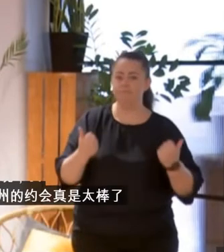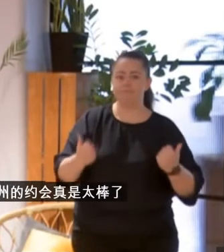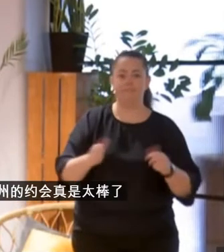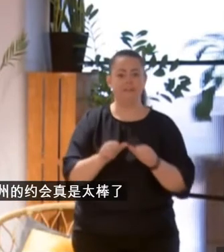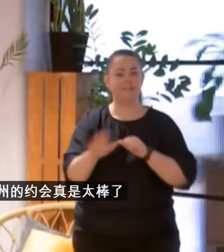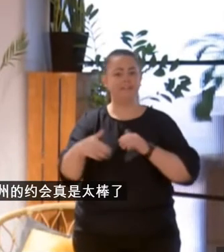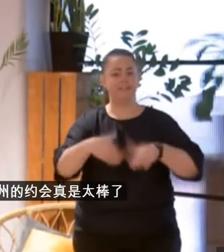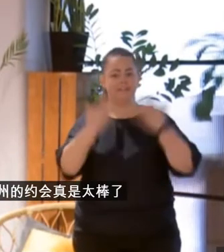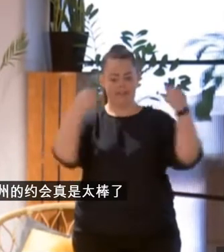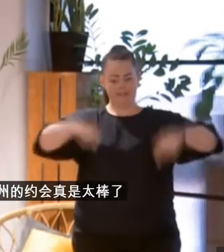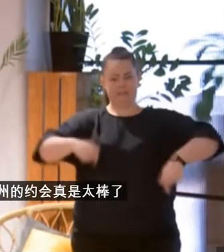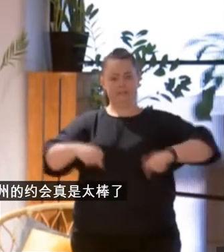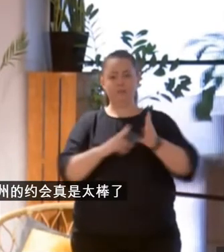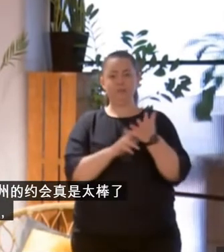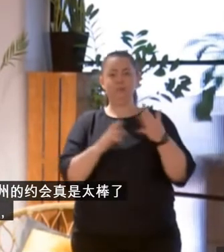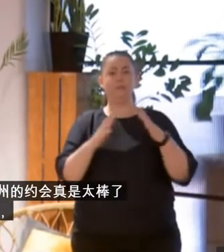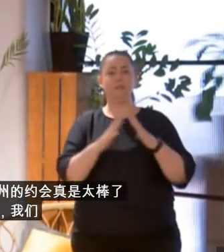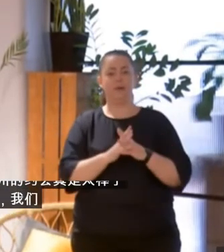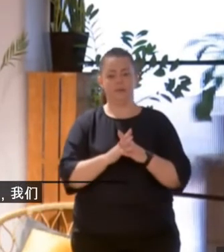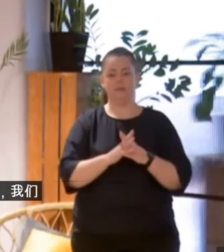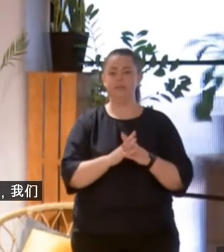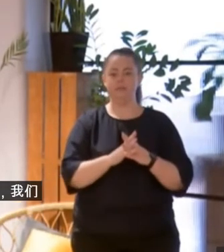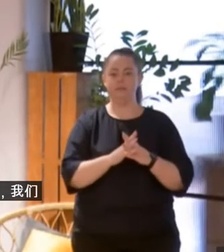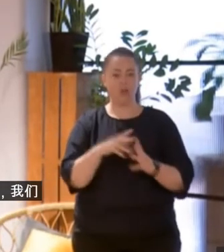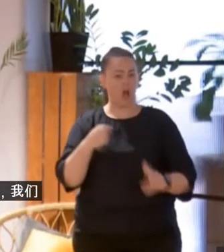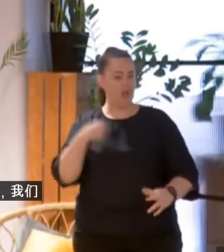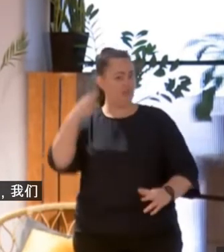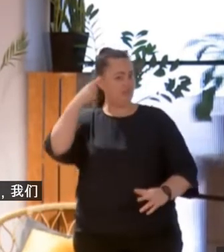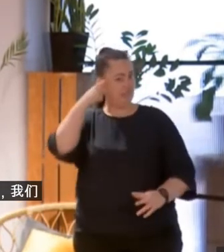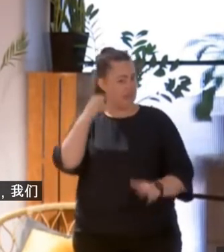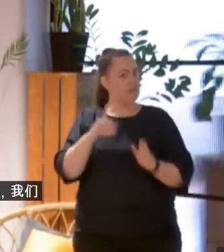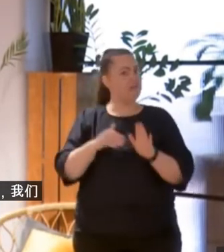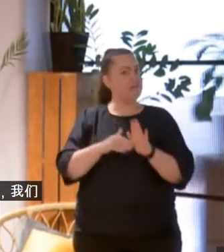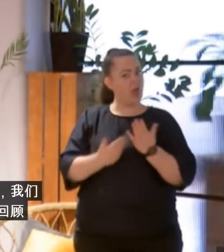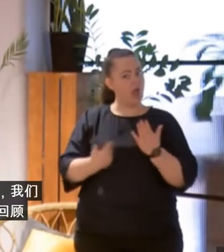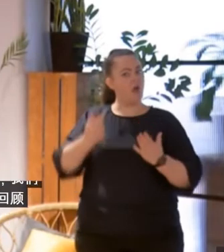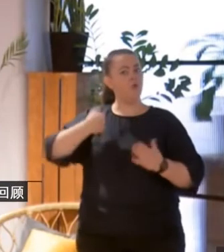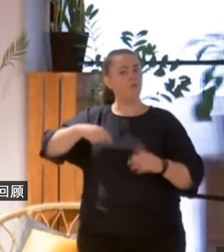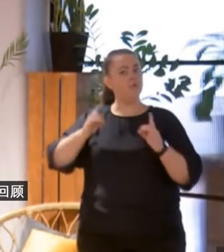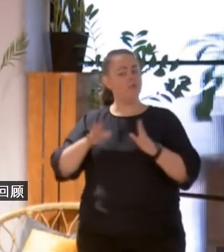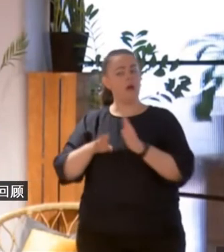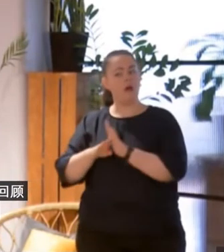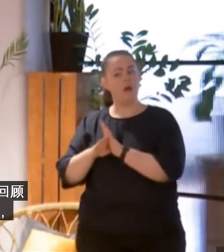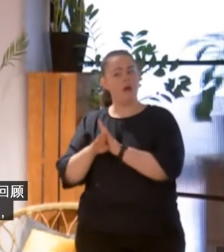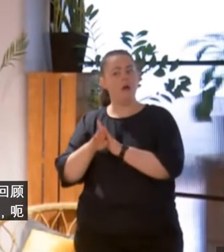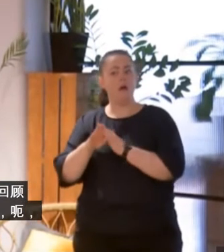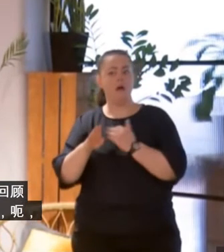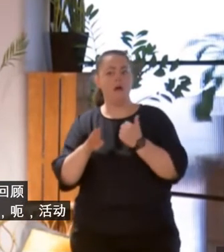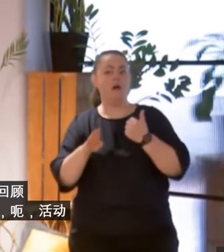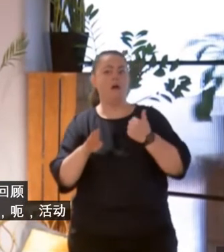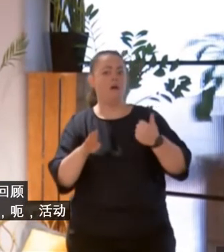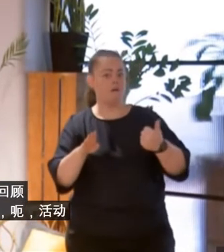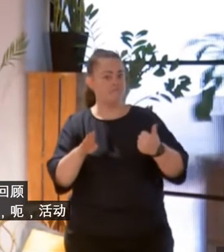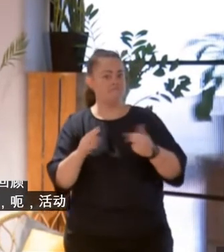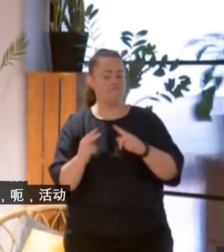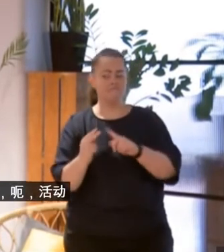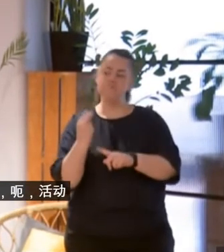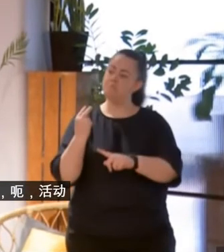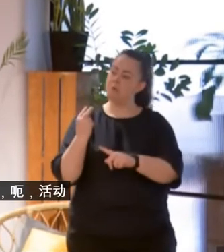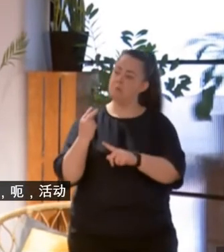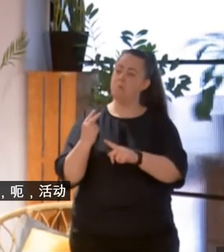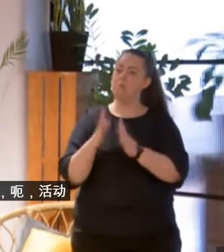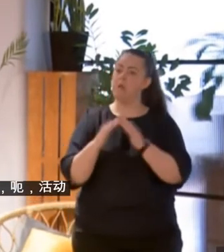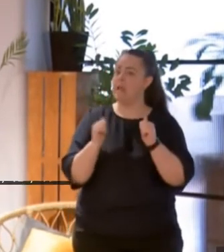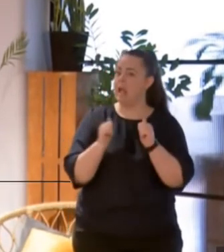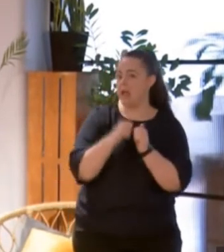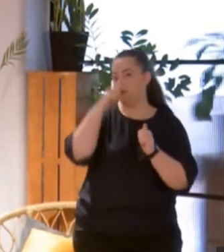New South Wales, and I really do believe we are back on the front foot. If we look over the course of the weekend, activities